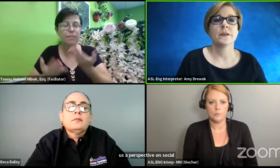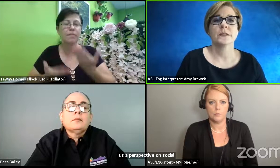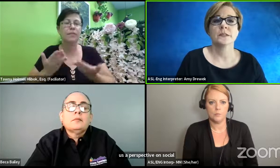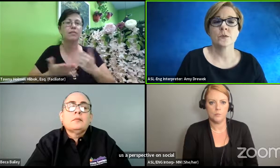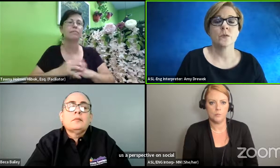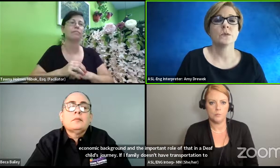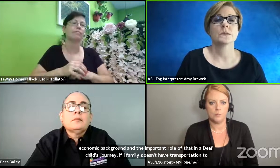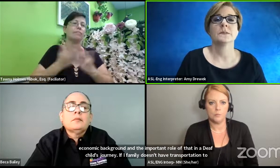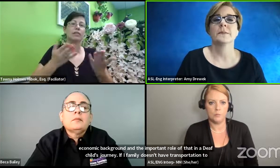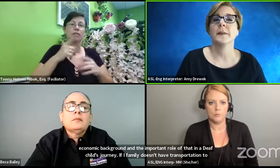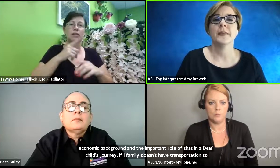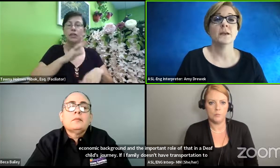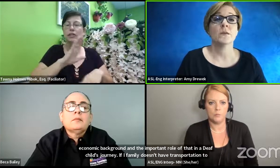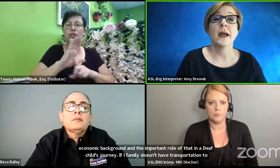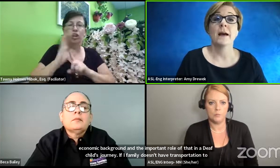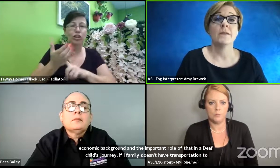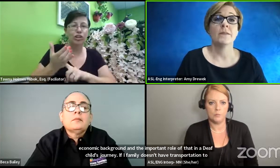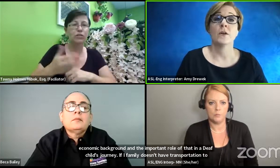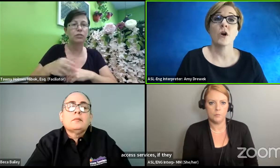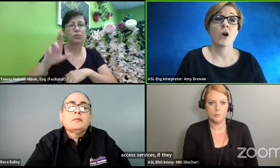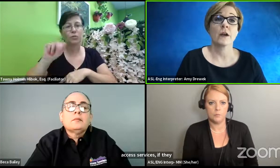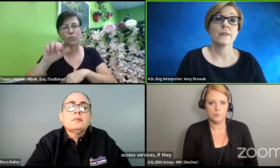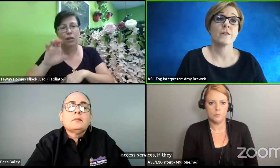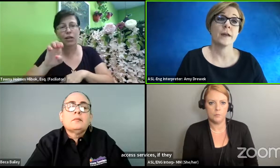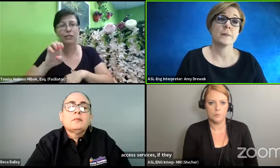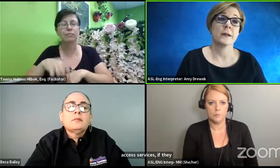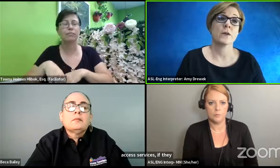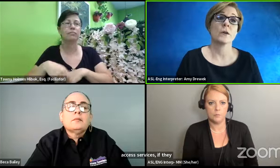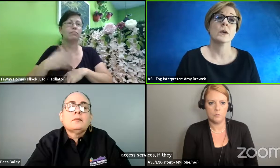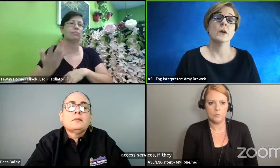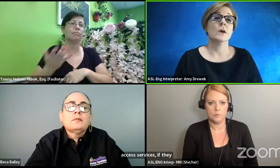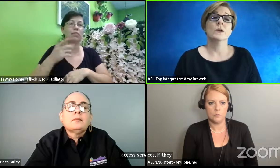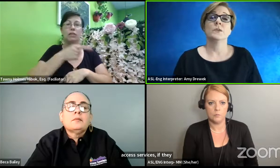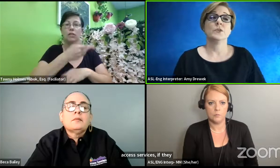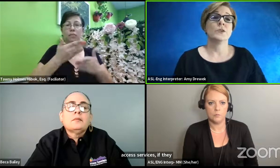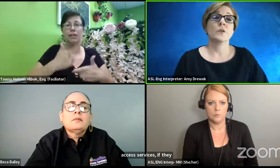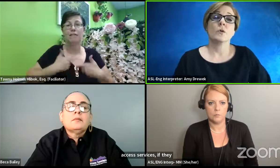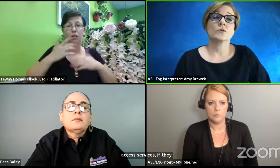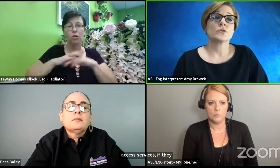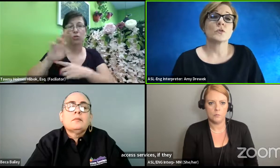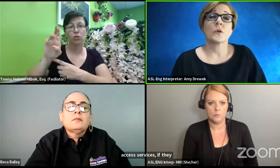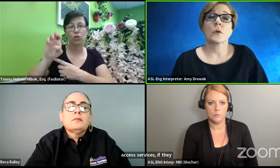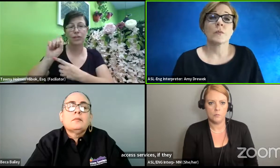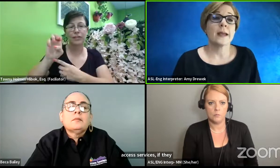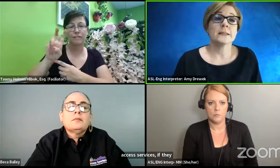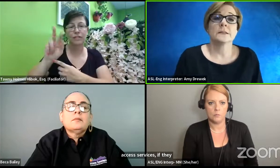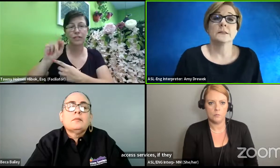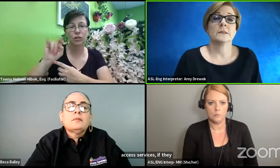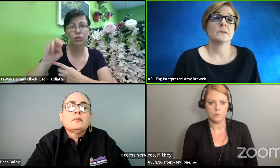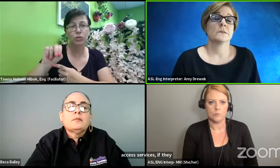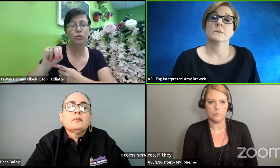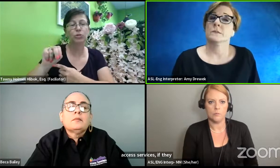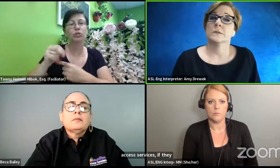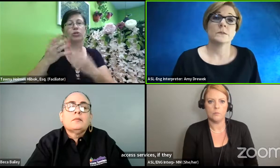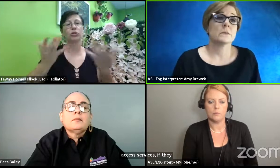child to a various schools, maybe they don't have a car in their family, or due to culture or